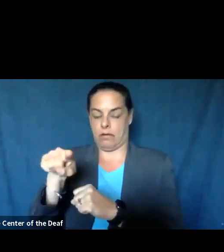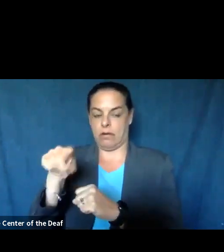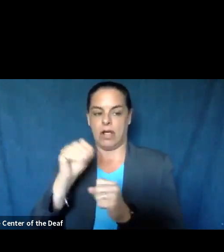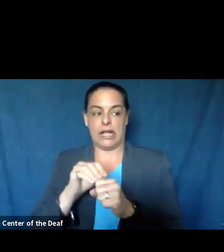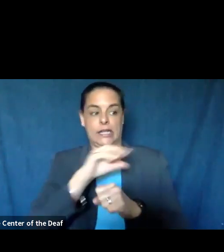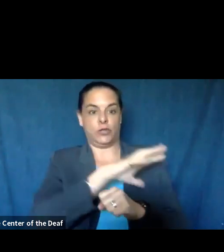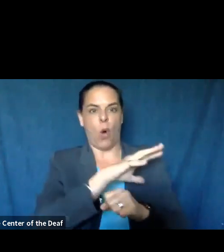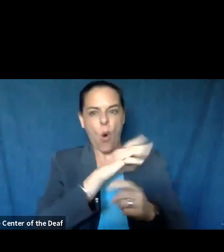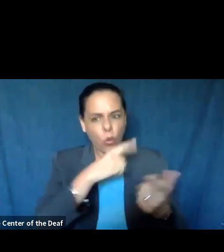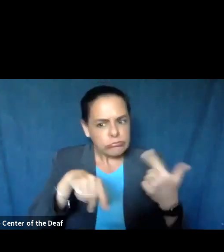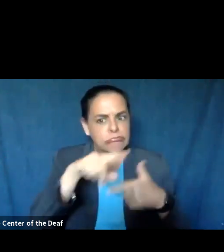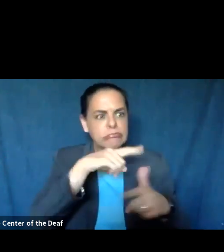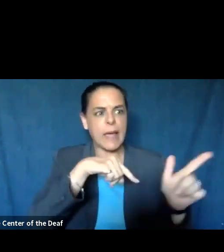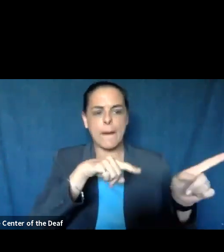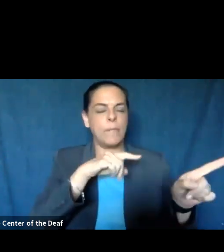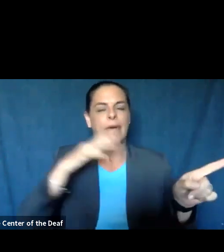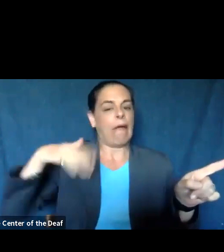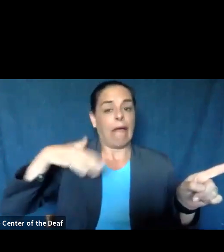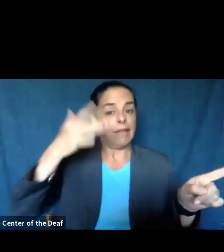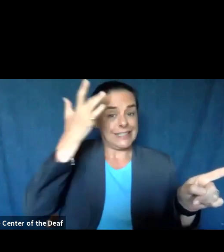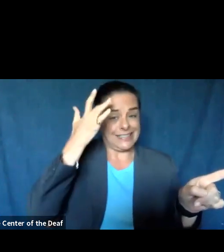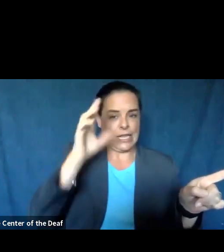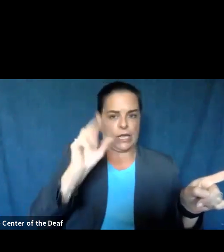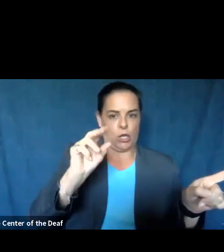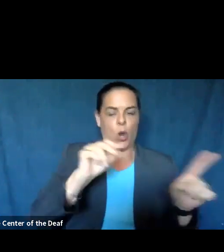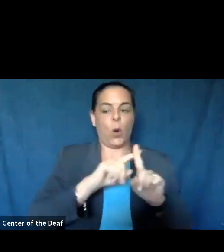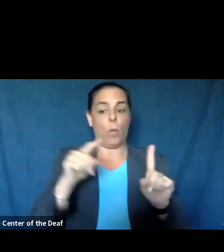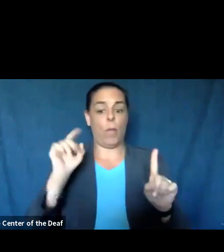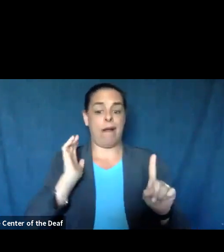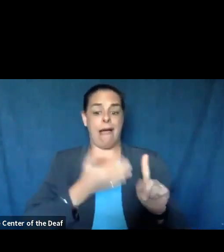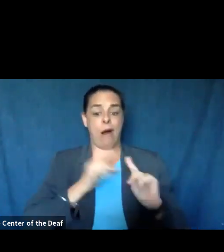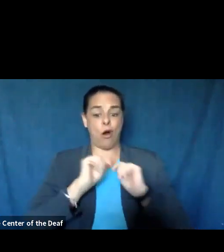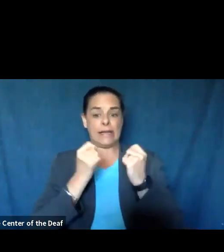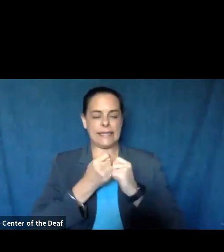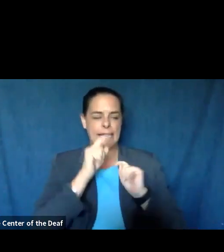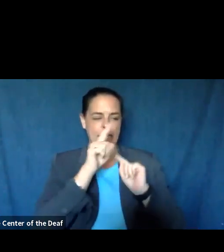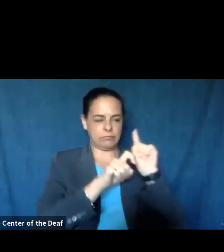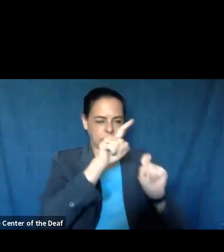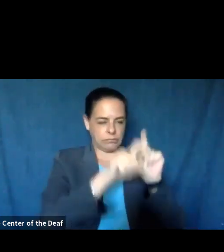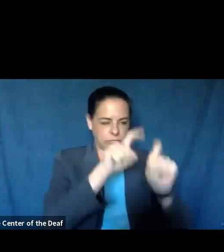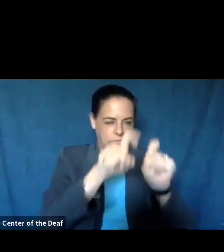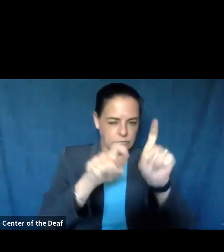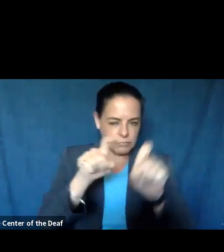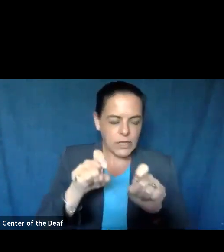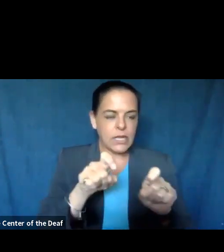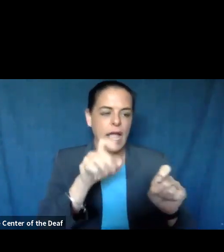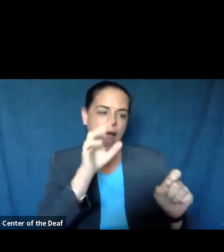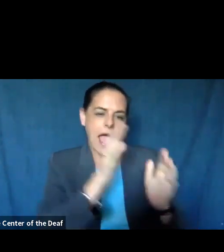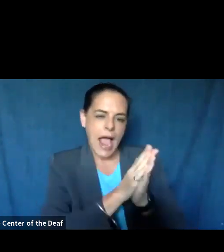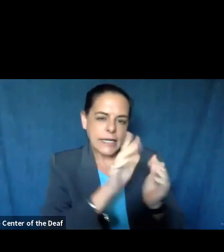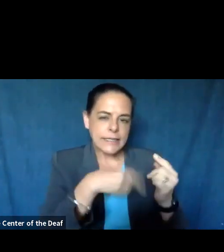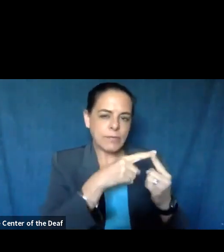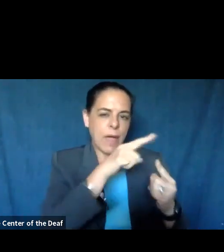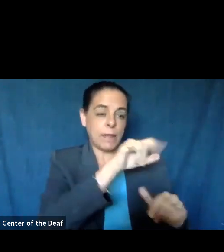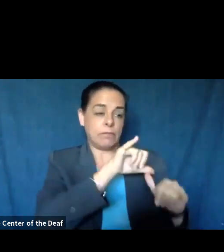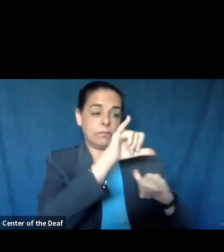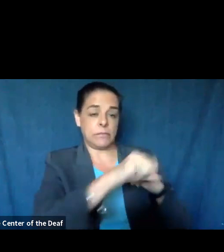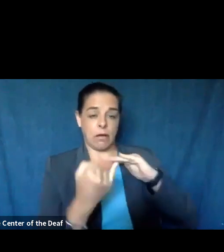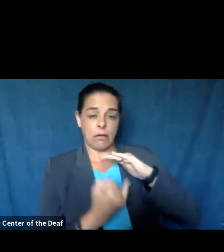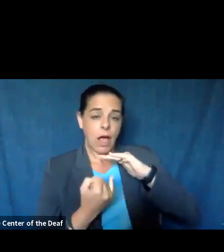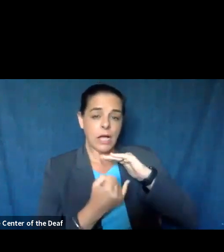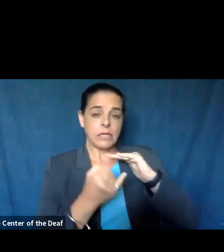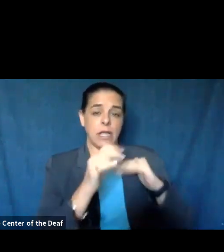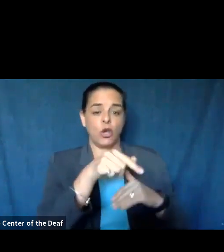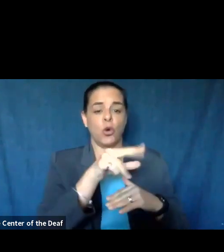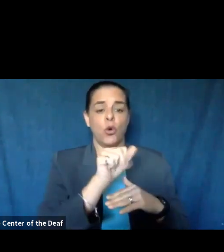to the virus. Our team followed up with every one of these individuals through their quarantine period and provided guidance. And this is